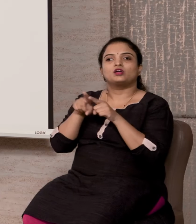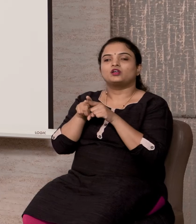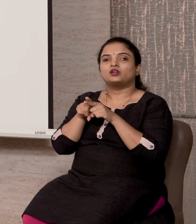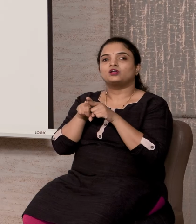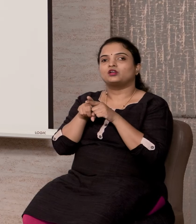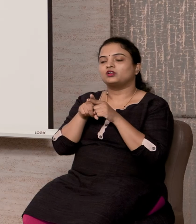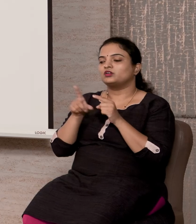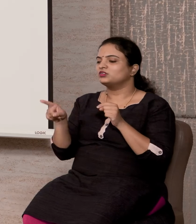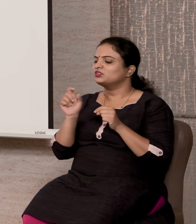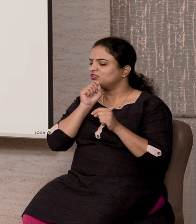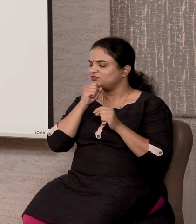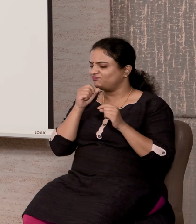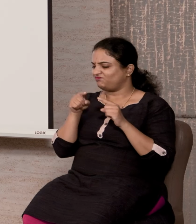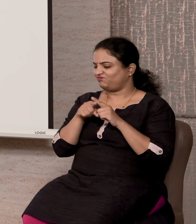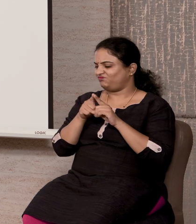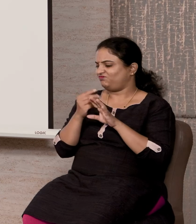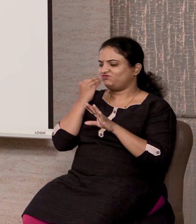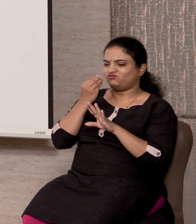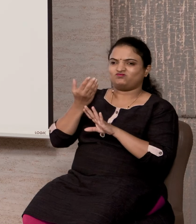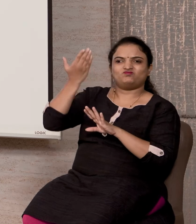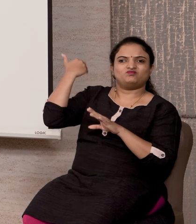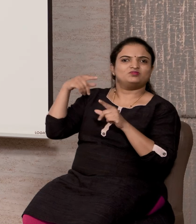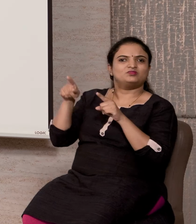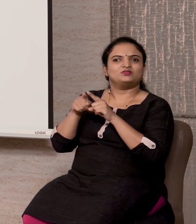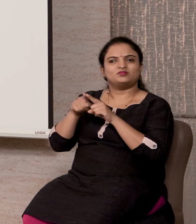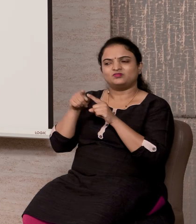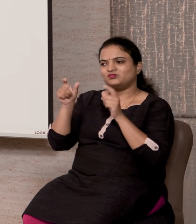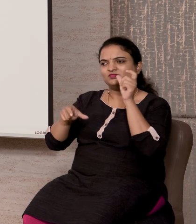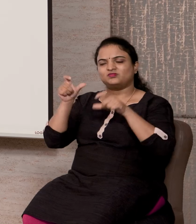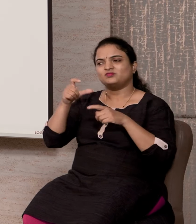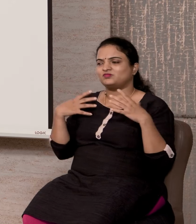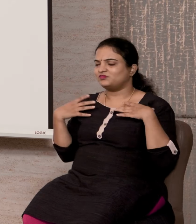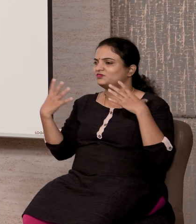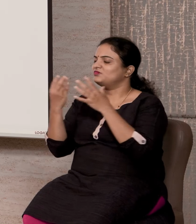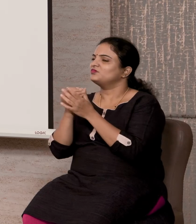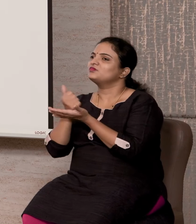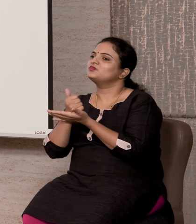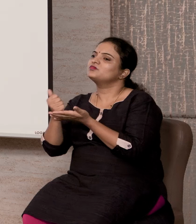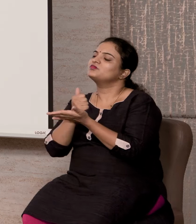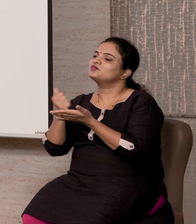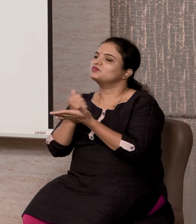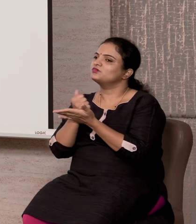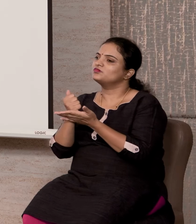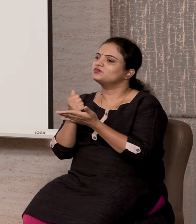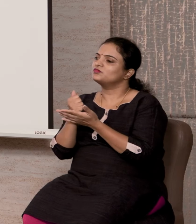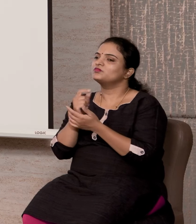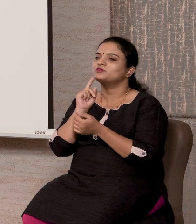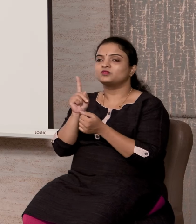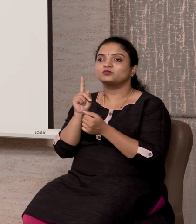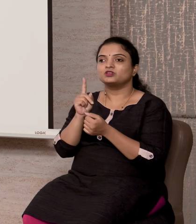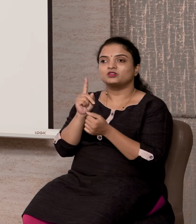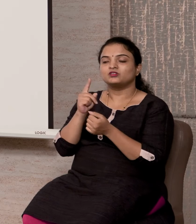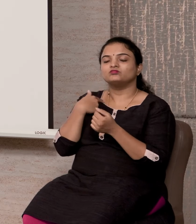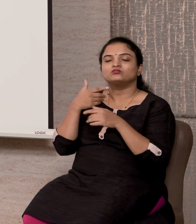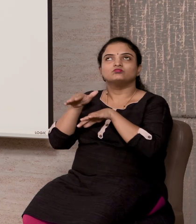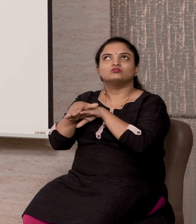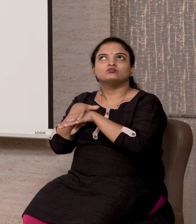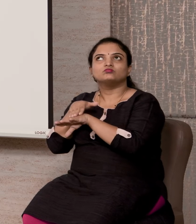very age-old approach of, where people come together to practice an art or a craft, and slowly they